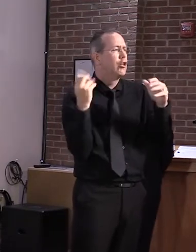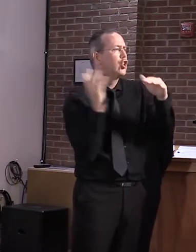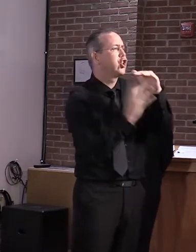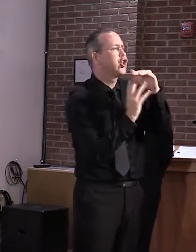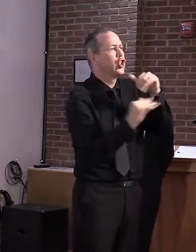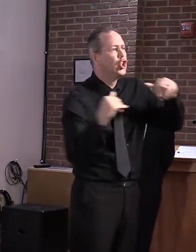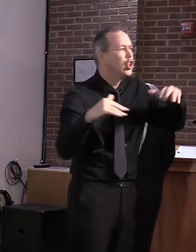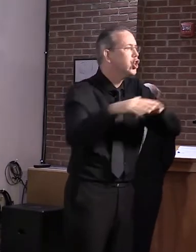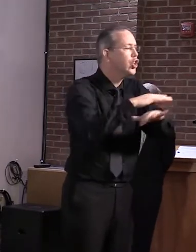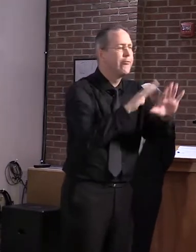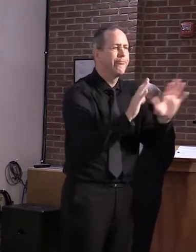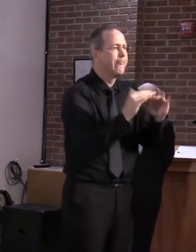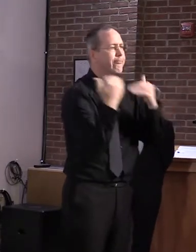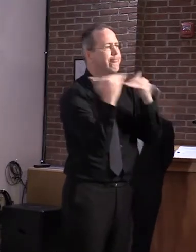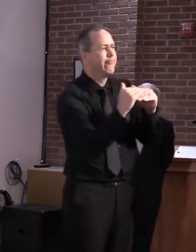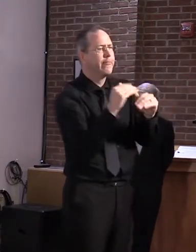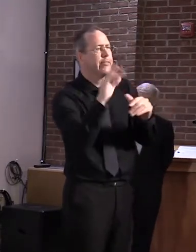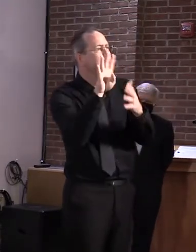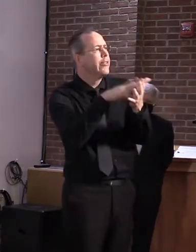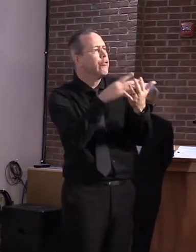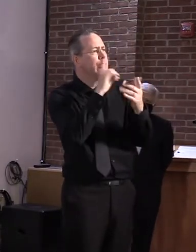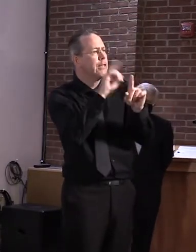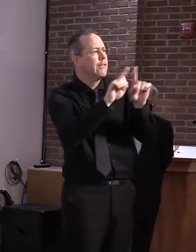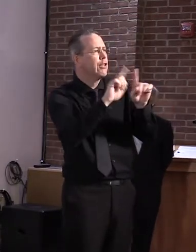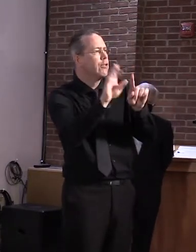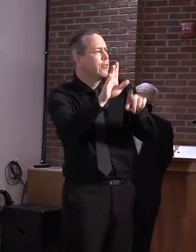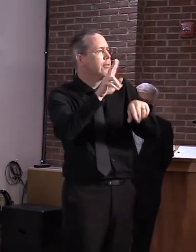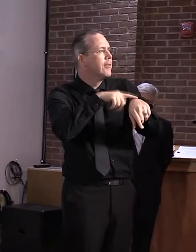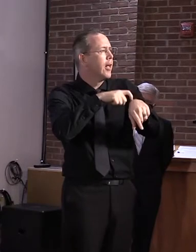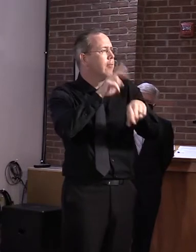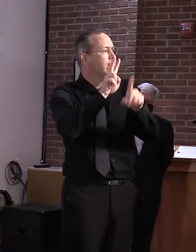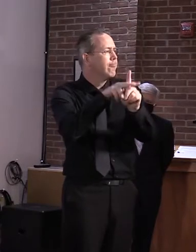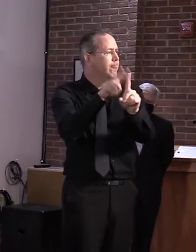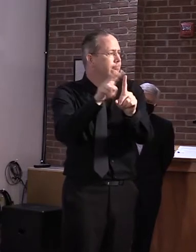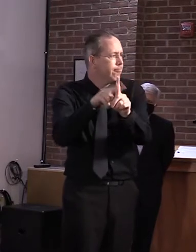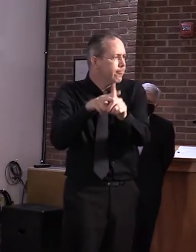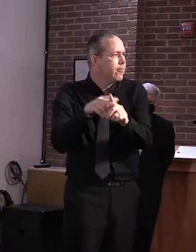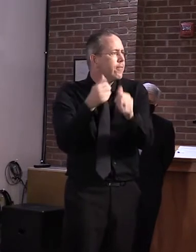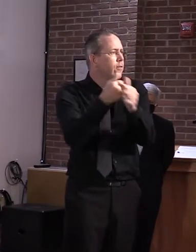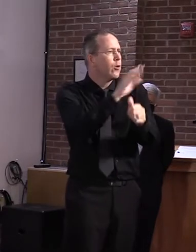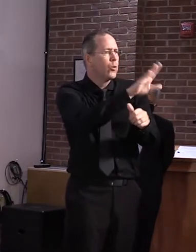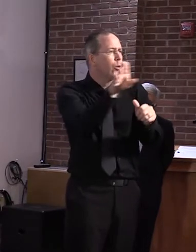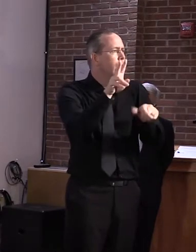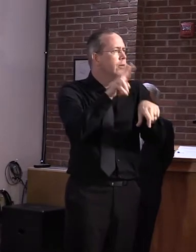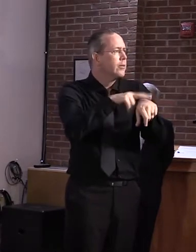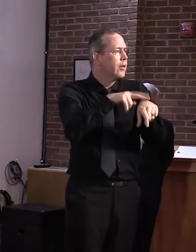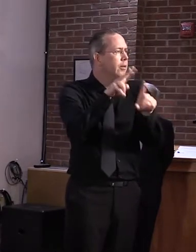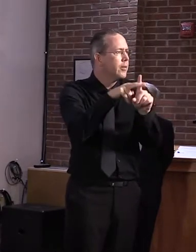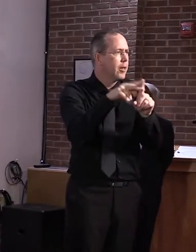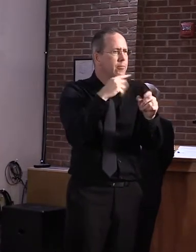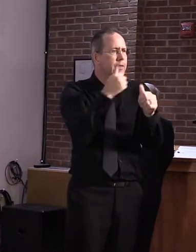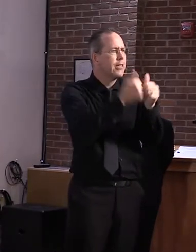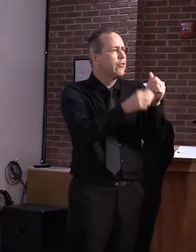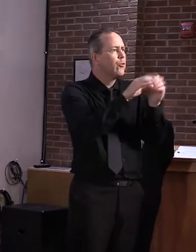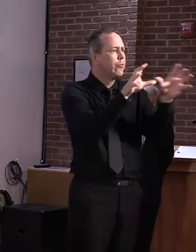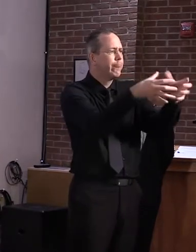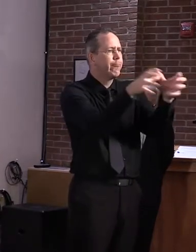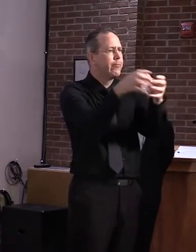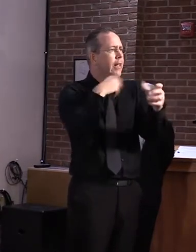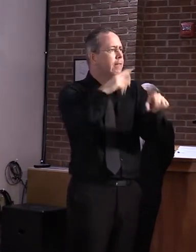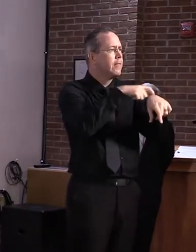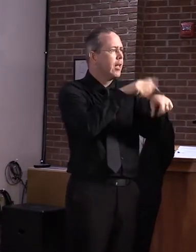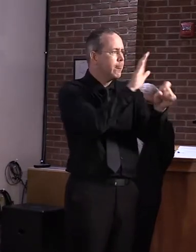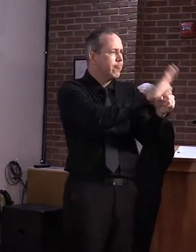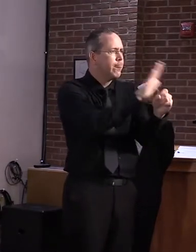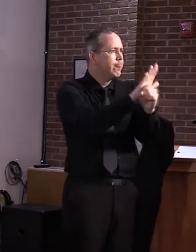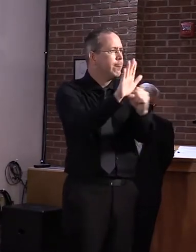in class, but you're going to be in the dining hall for your meal service, so that we can reduce the density in the dining halls. But we have to